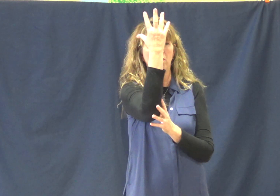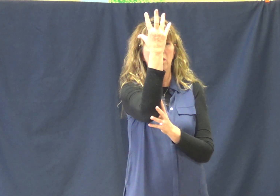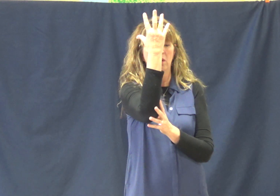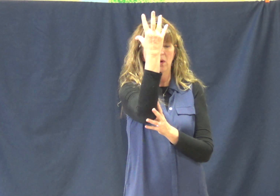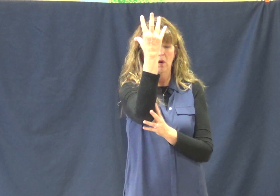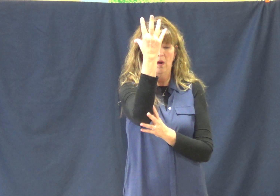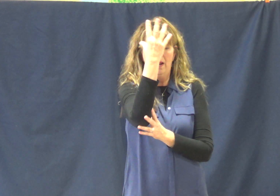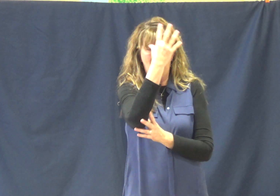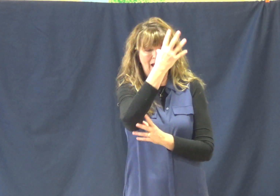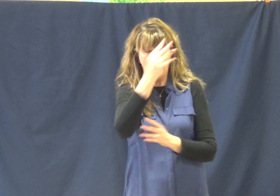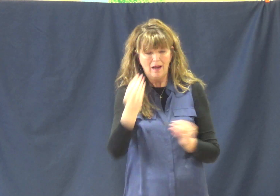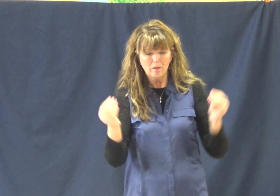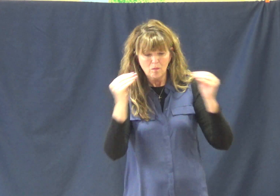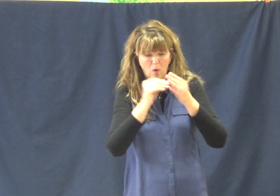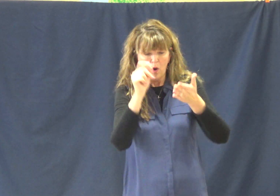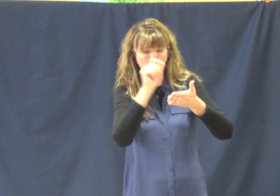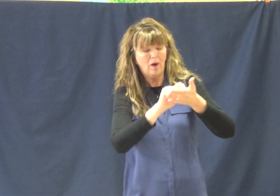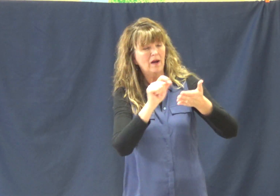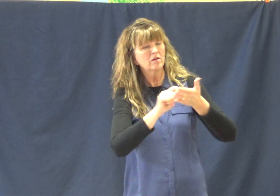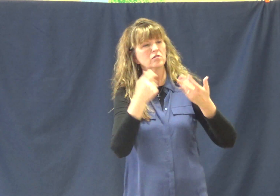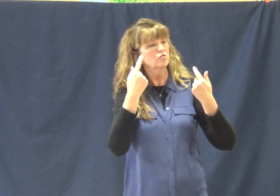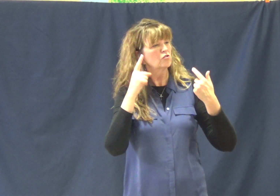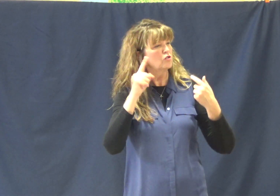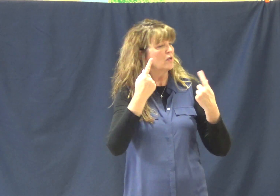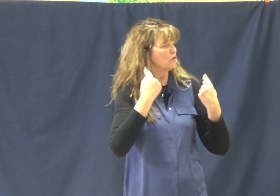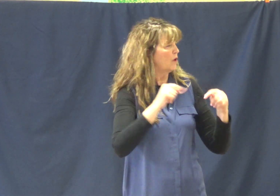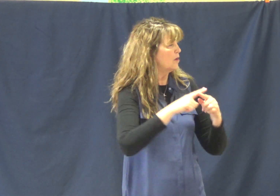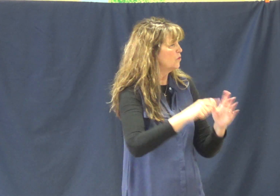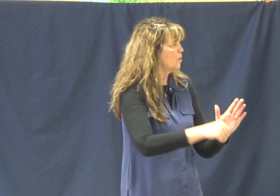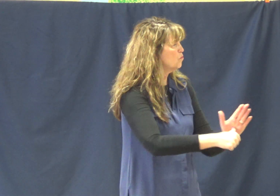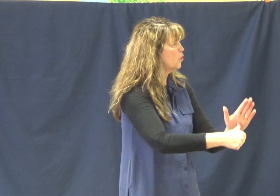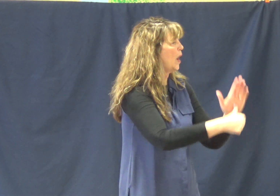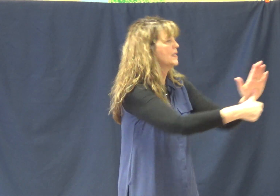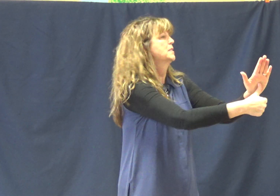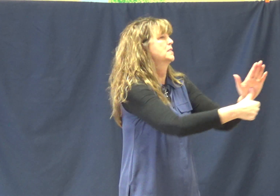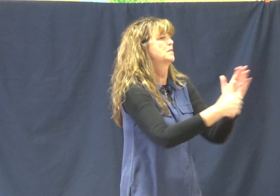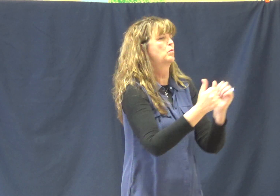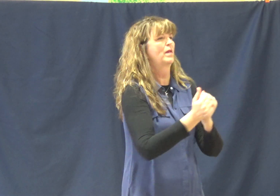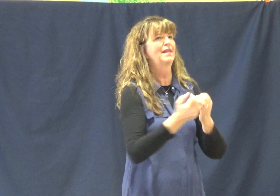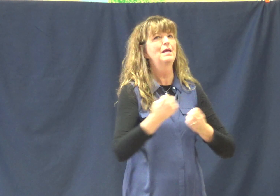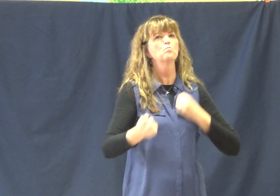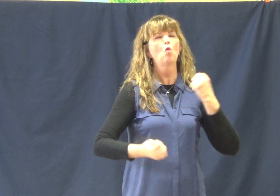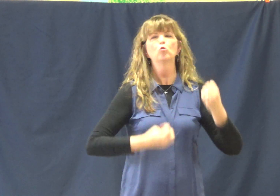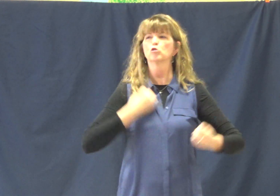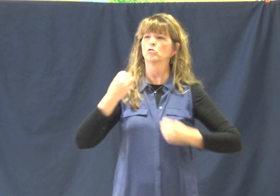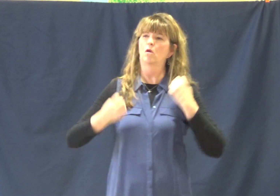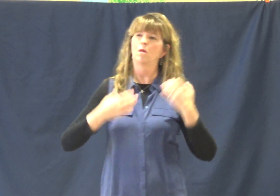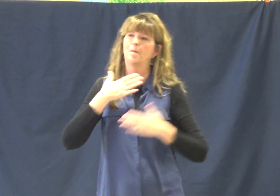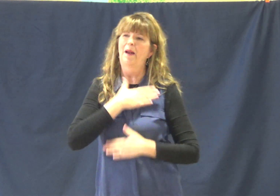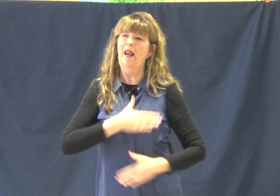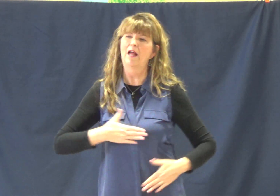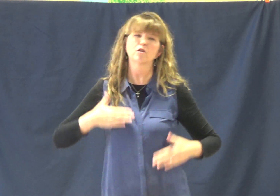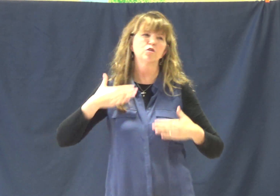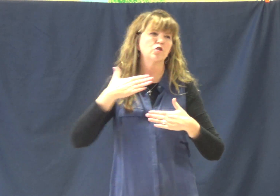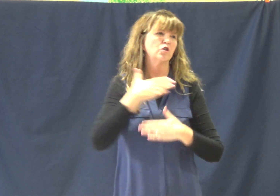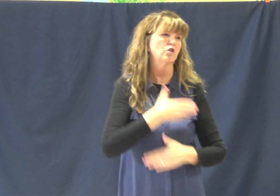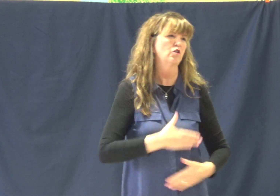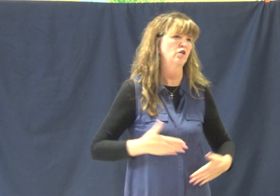Where is the books that challenge us and make us grow? It seems the writers today are just want